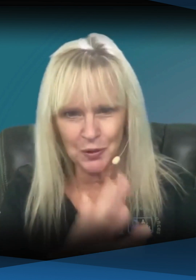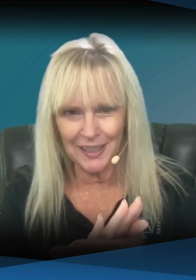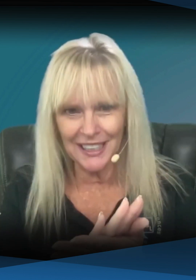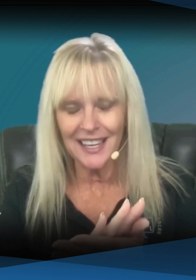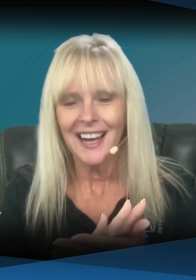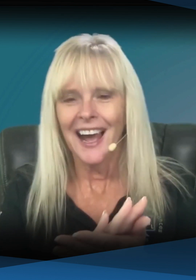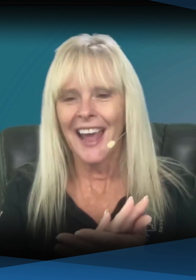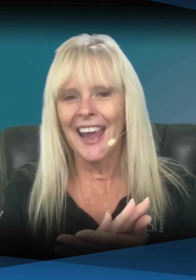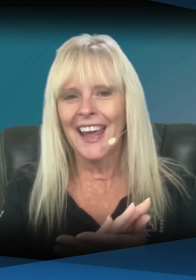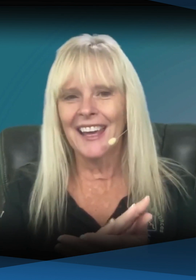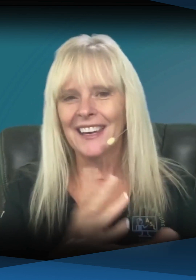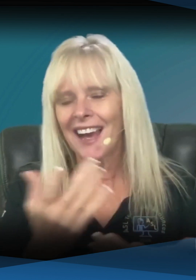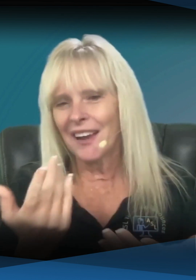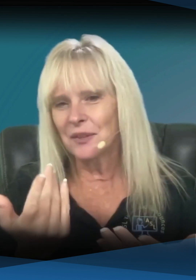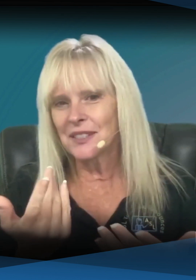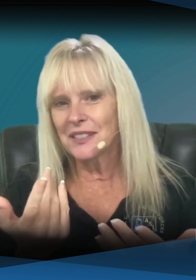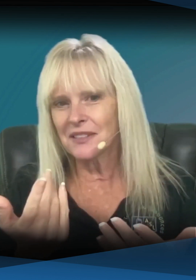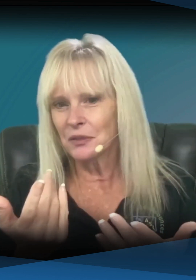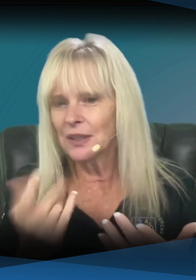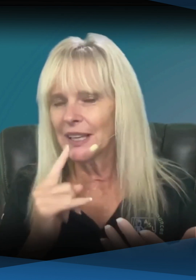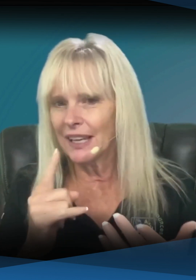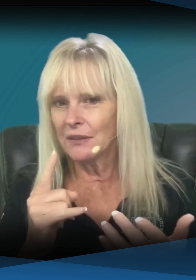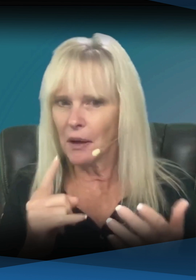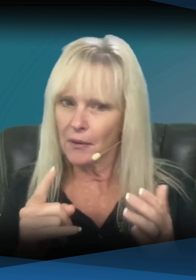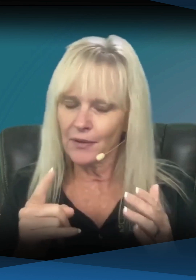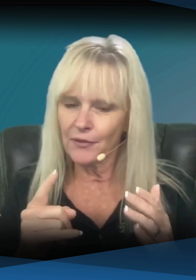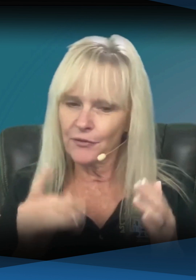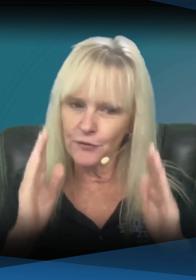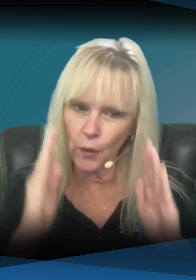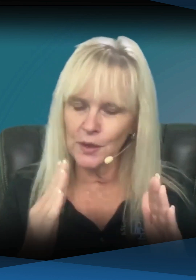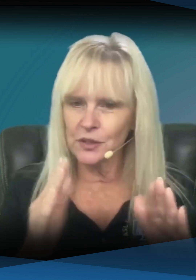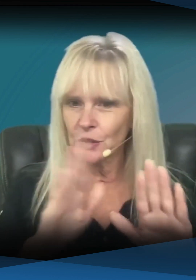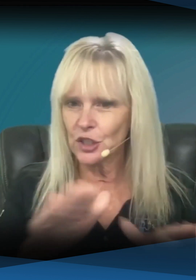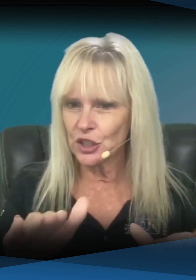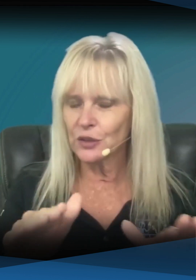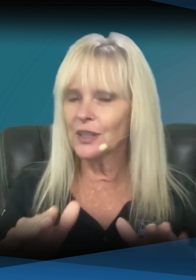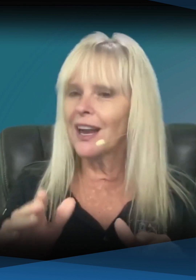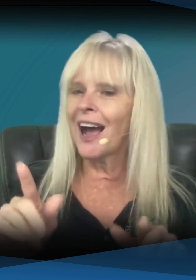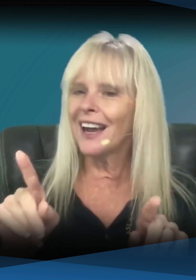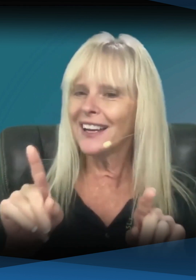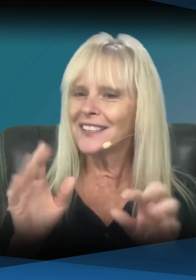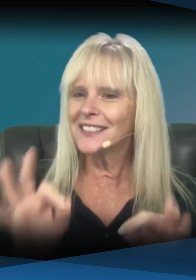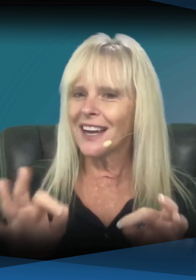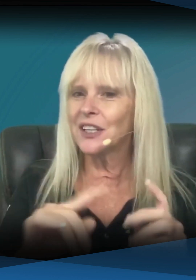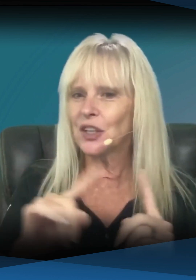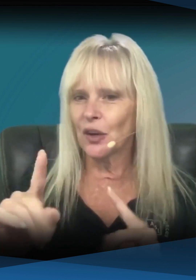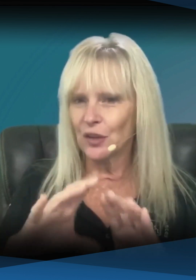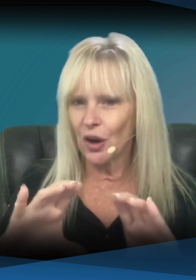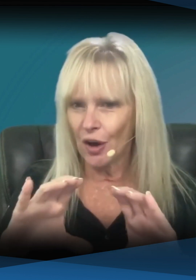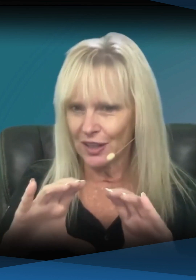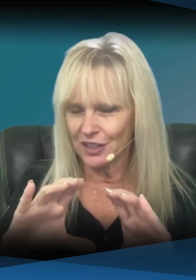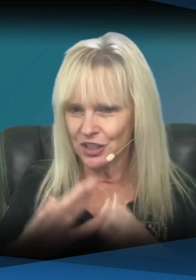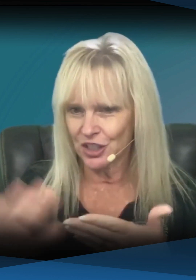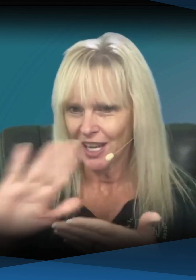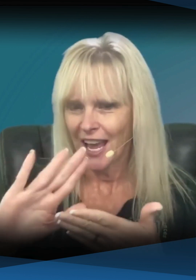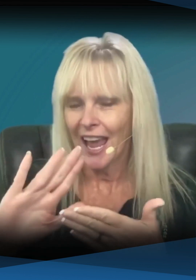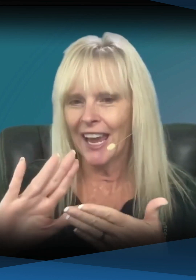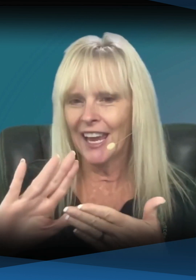homeschooling and I was really focused on the children, I decided to go to college.